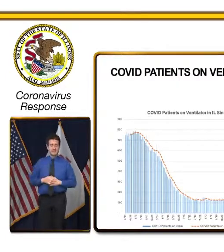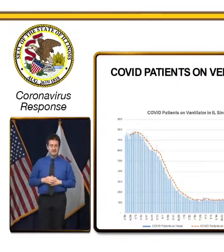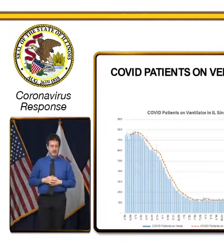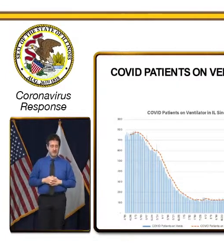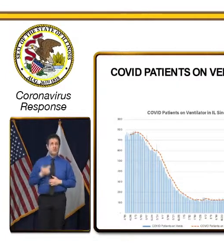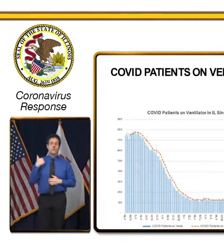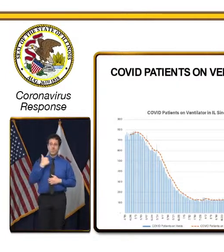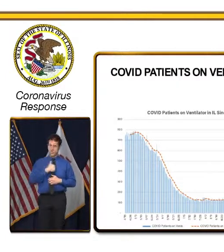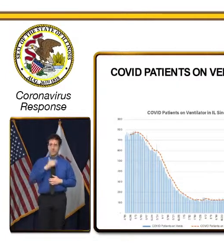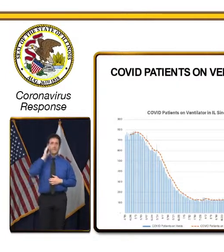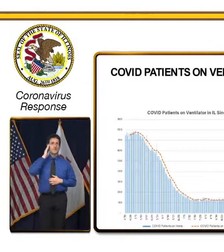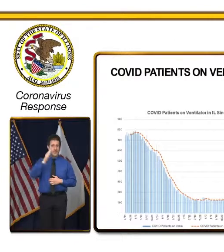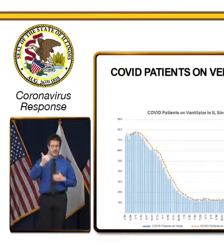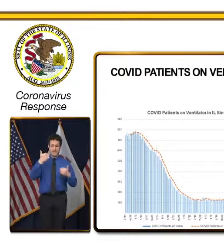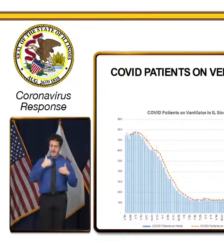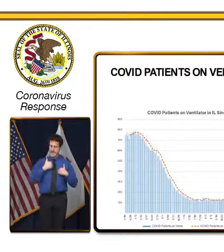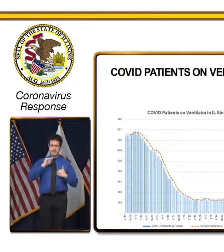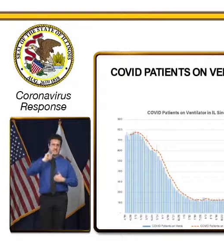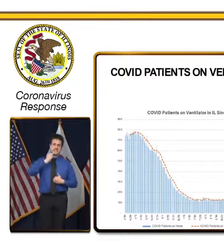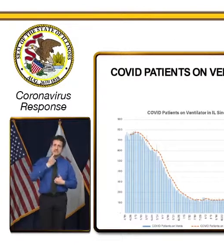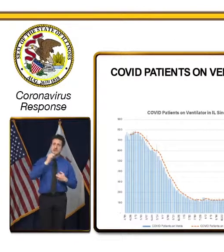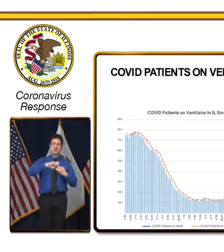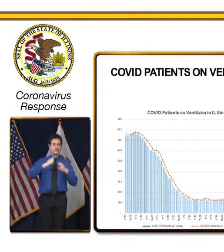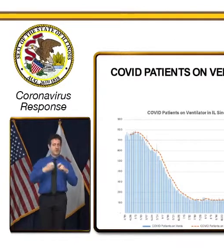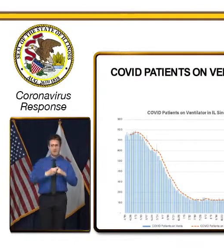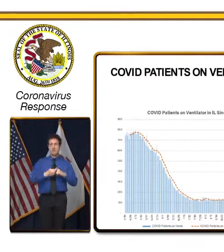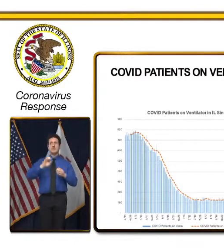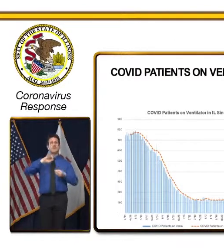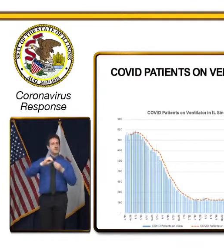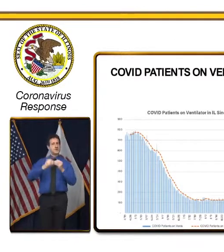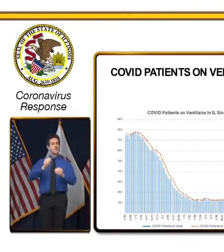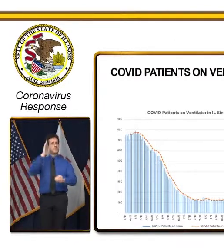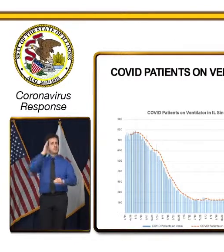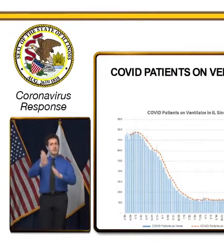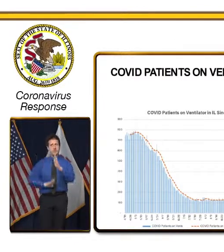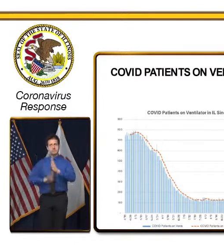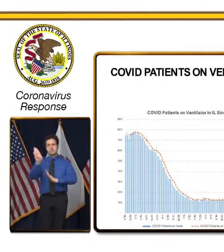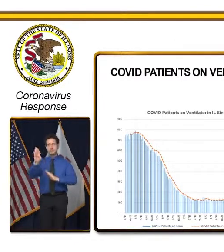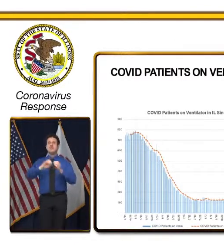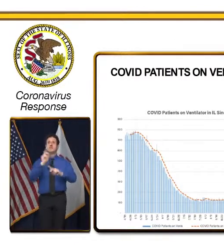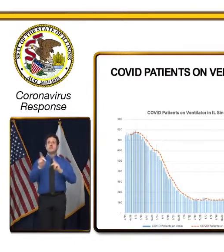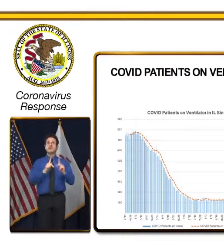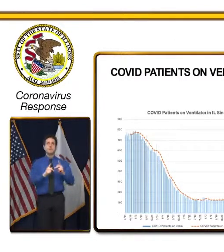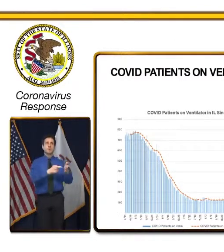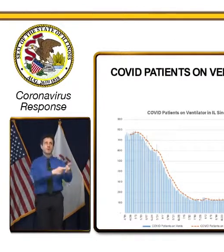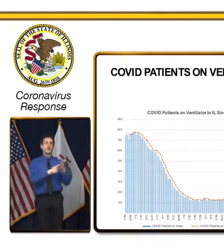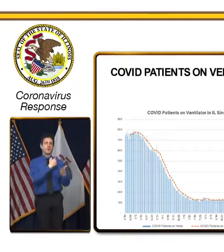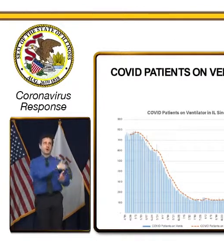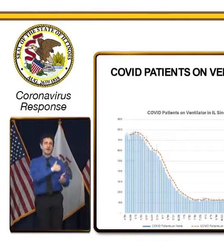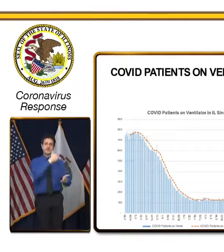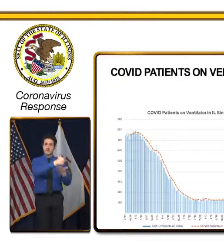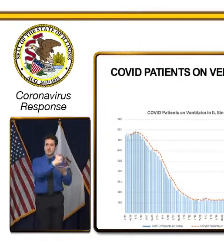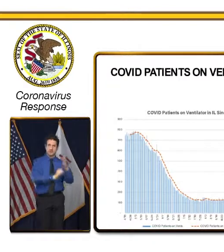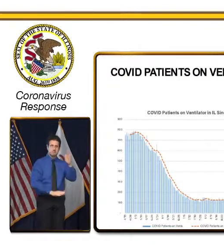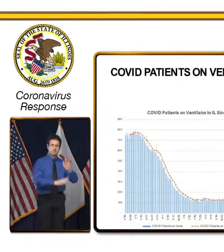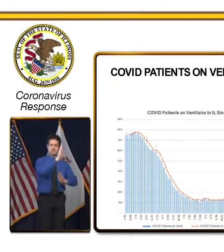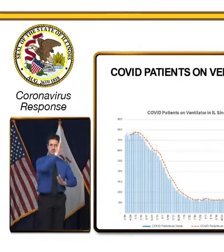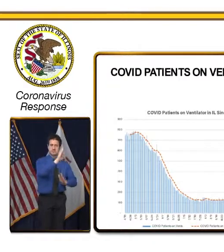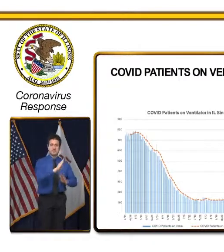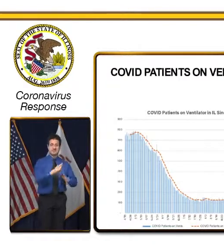their behavior, we are going to experience a surge in hospitalizations much higher than where we are